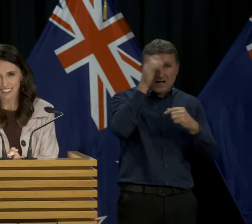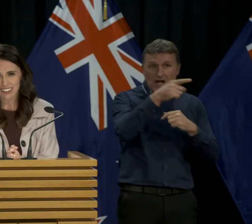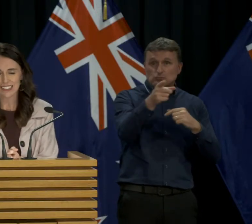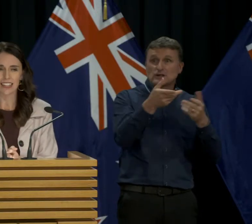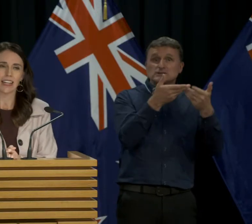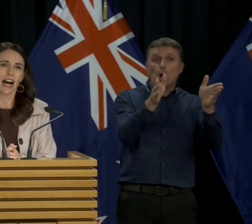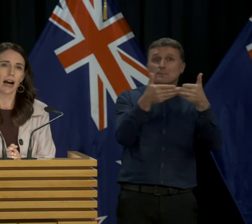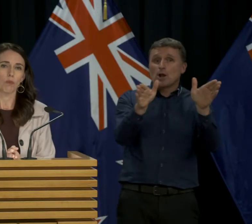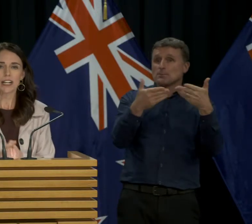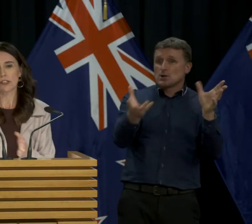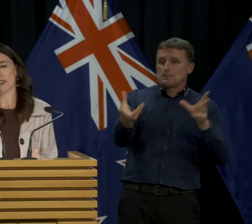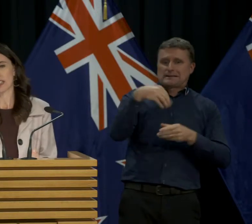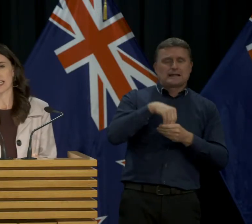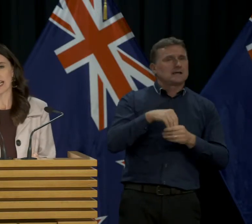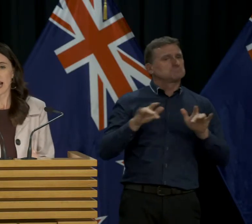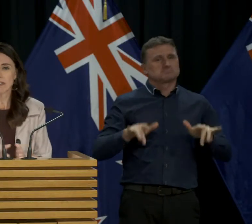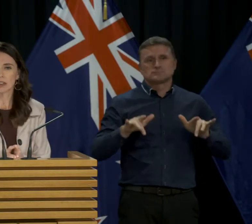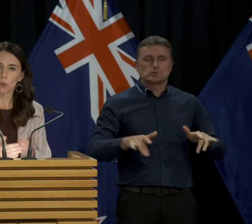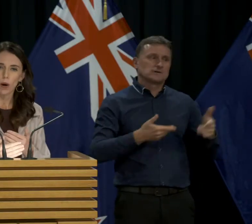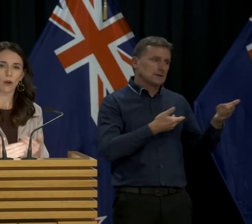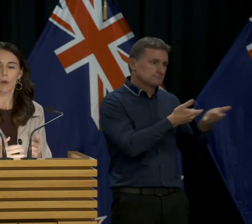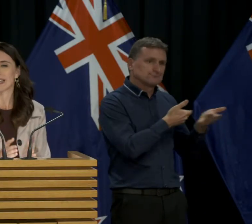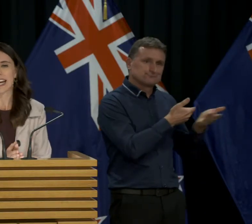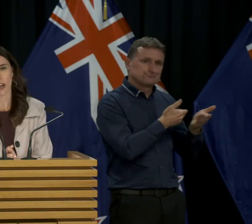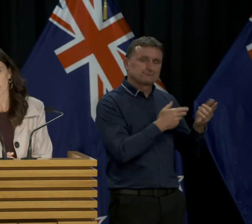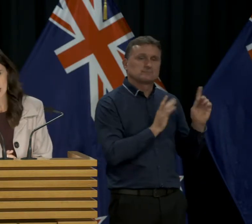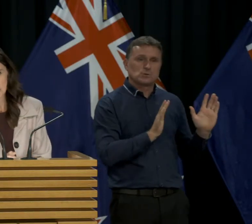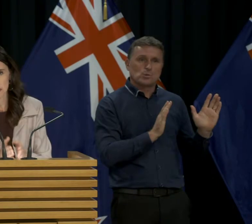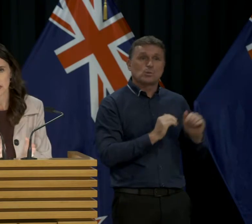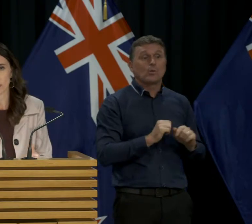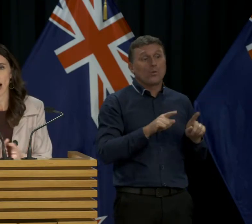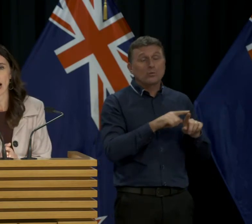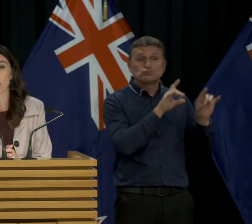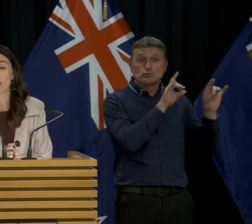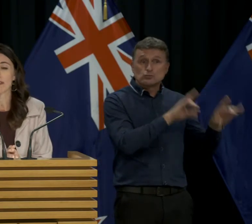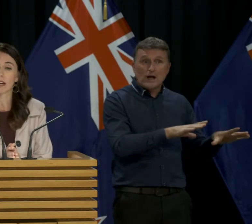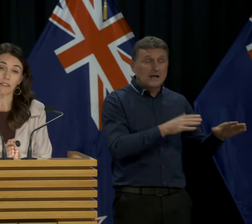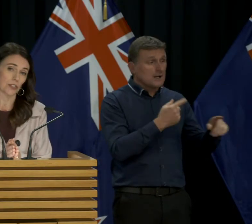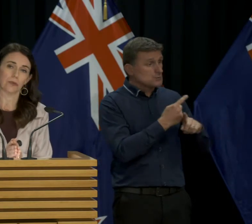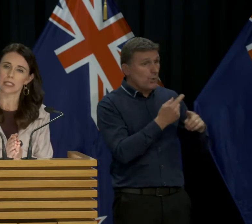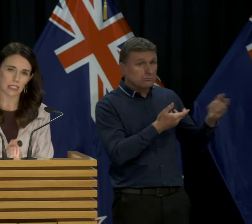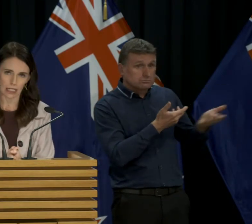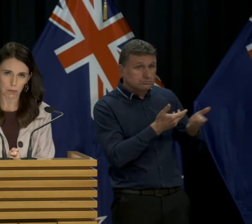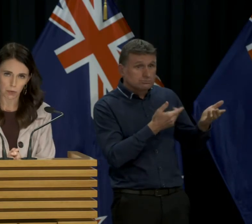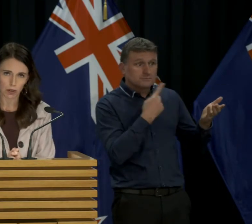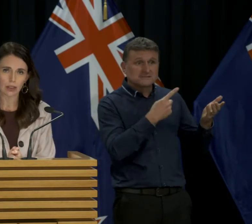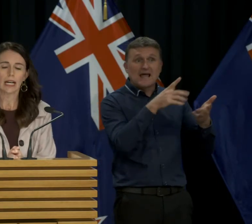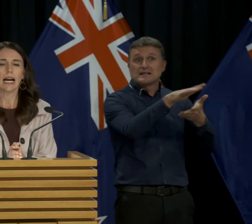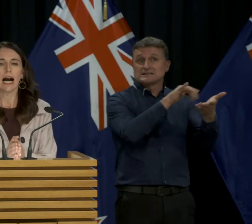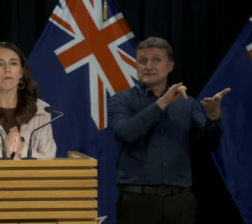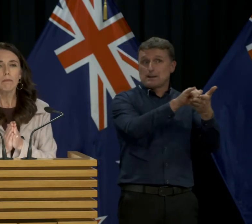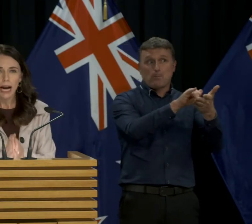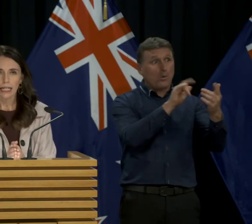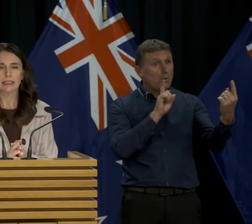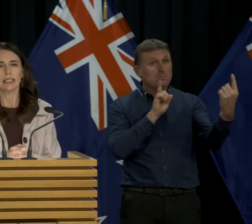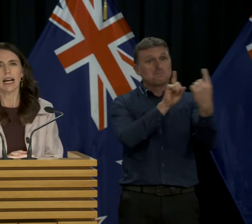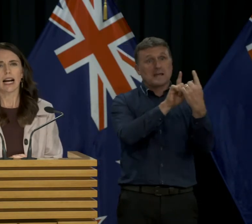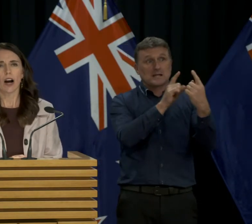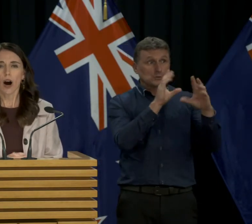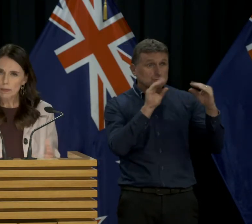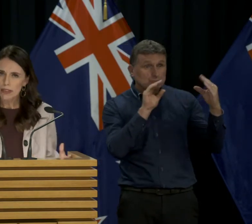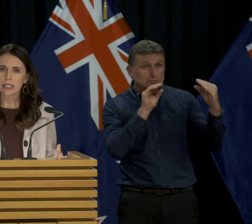anyone else. We certainly haven't one-on-one had conversations with officials in Singapore.